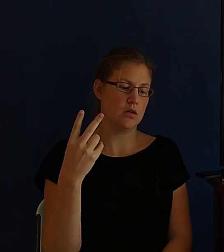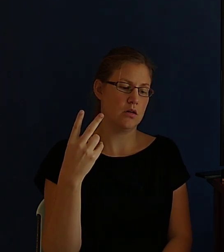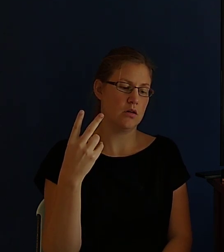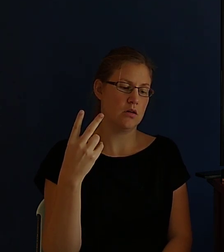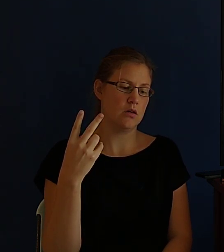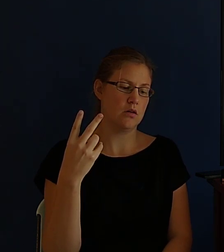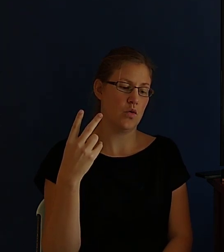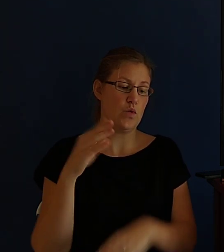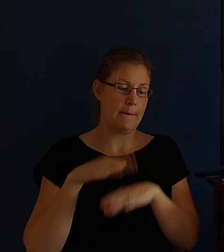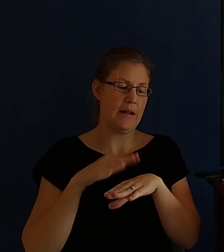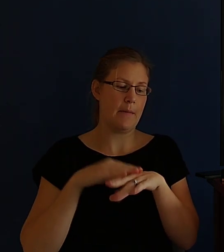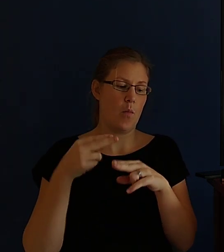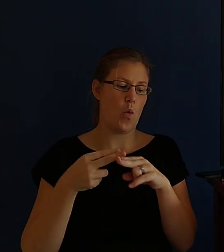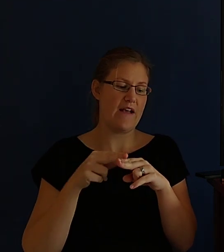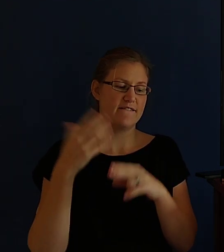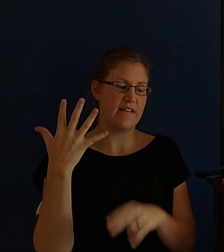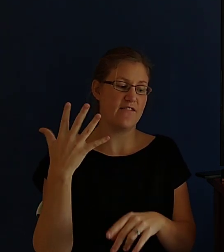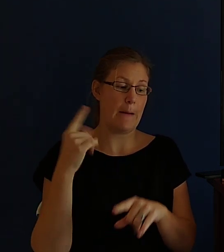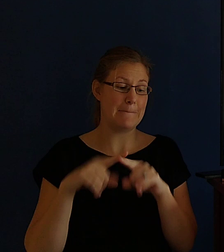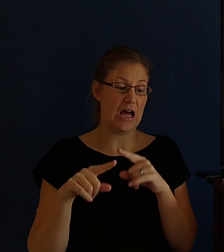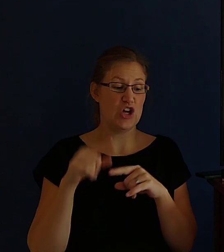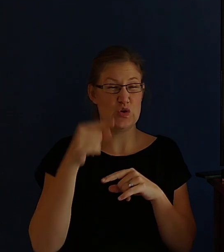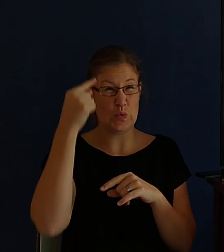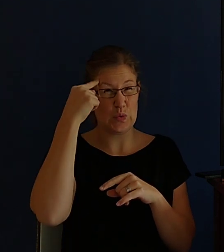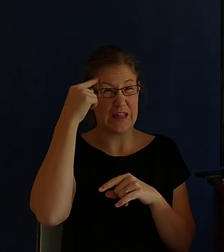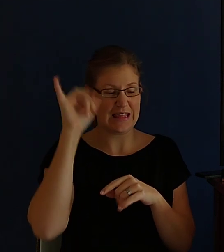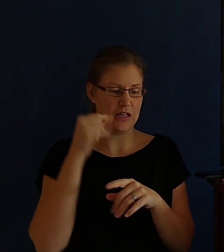the minimum weight is 5. But do you think it's correct? We